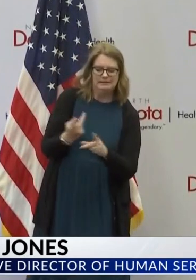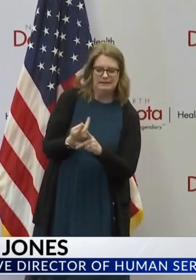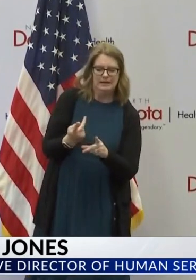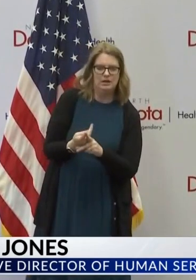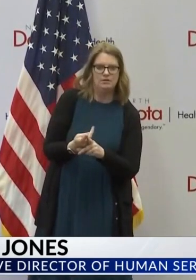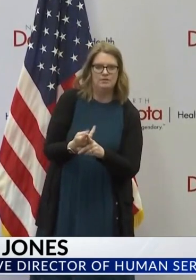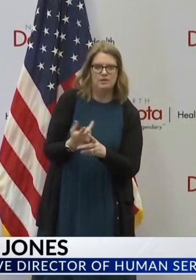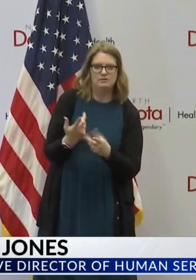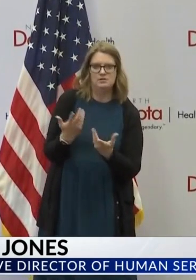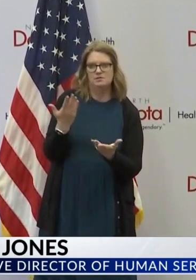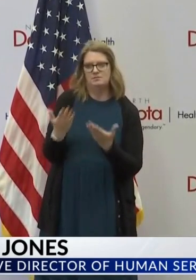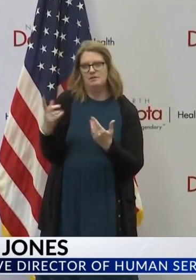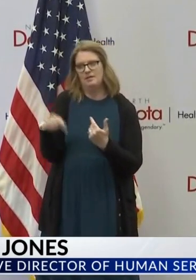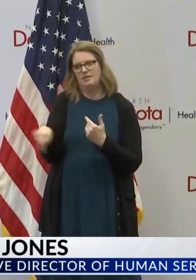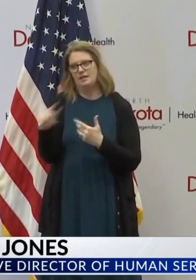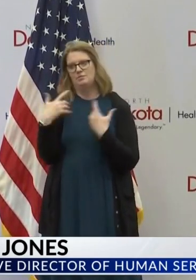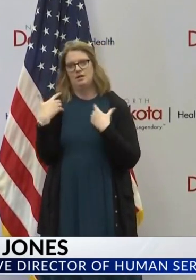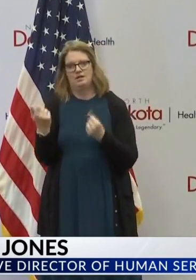own.